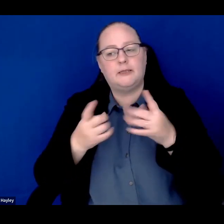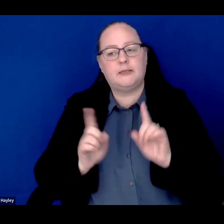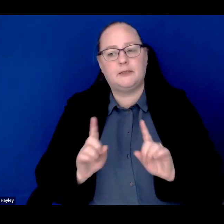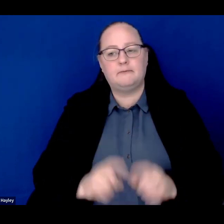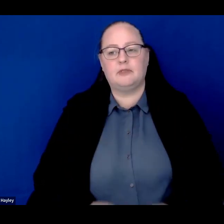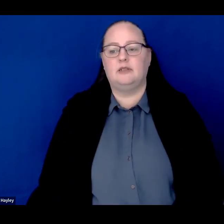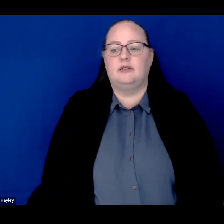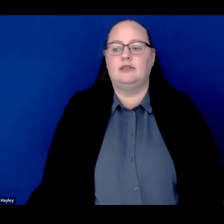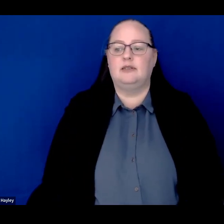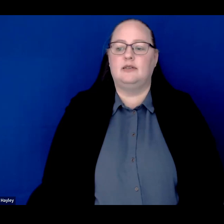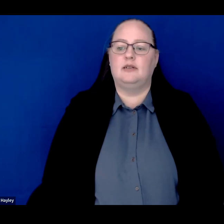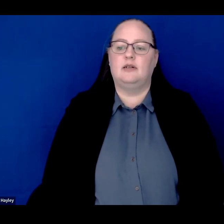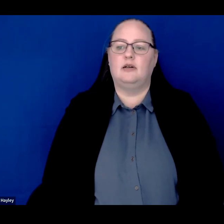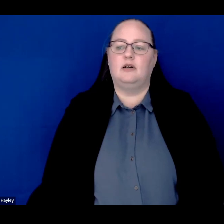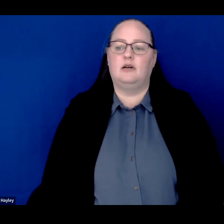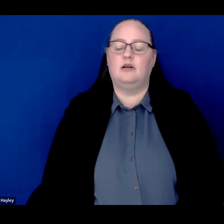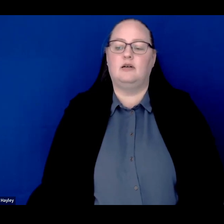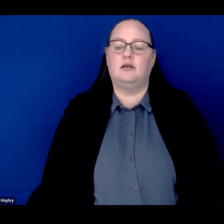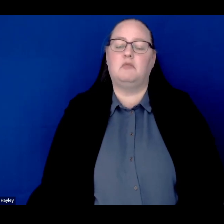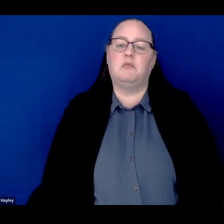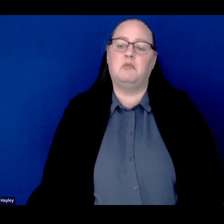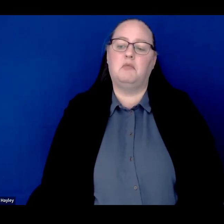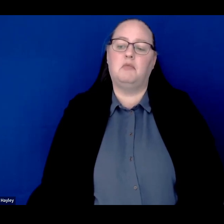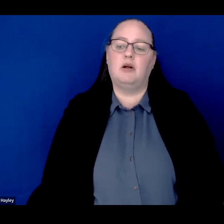look at the results here. What do we have?